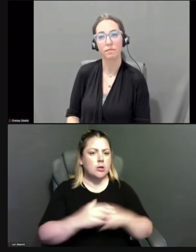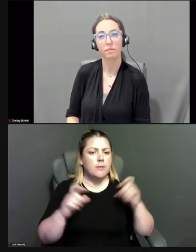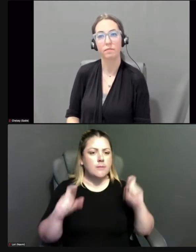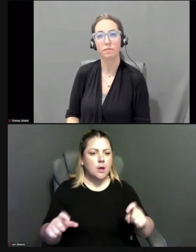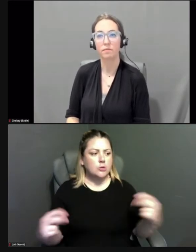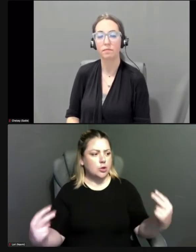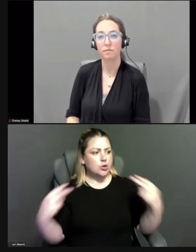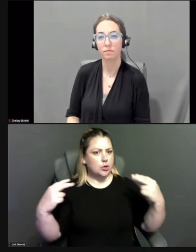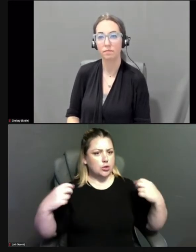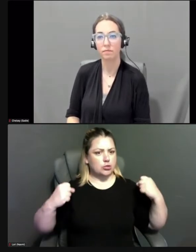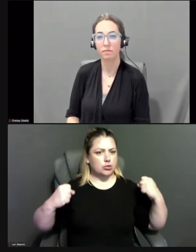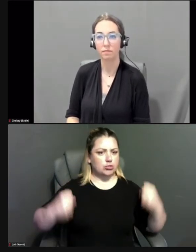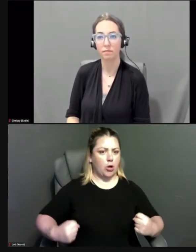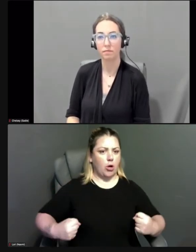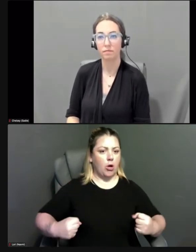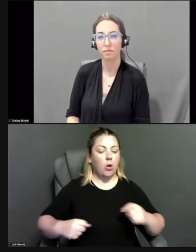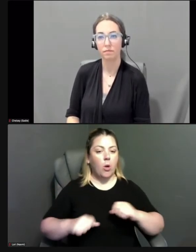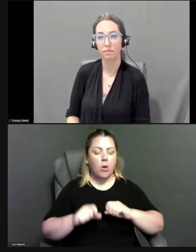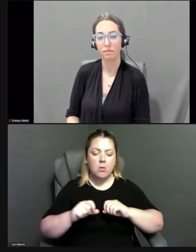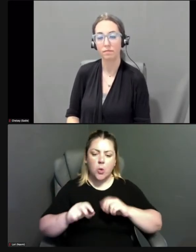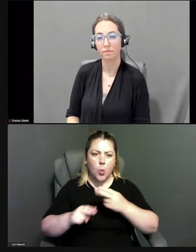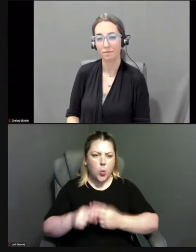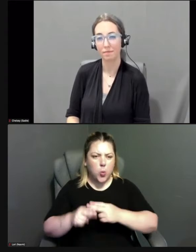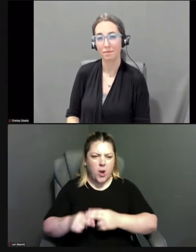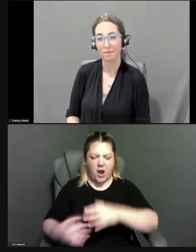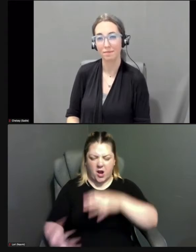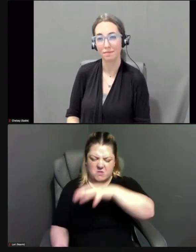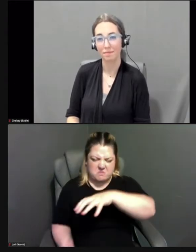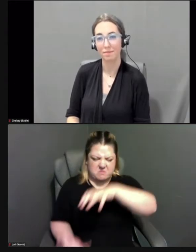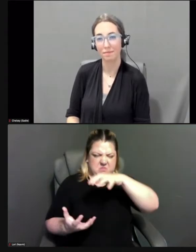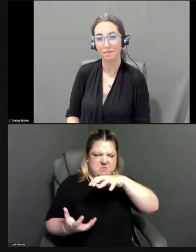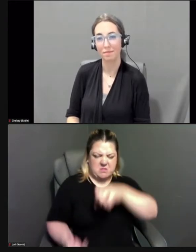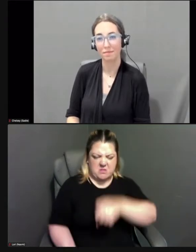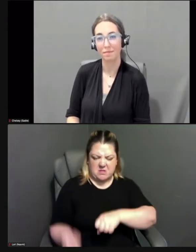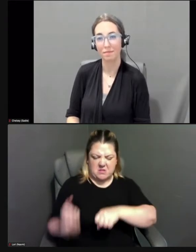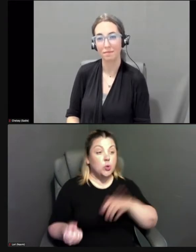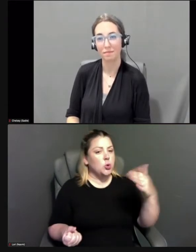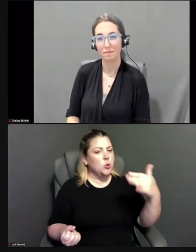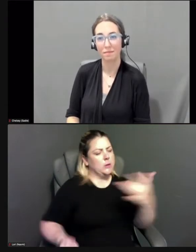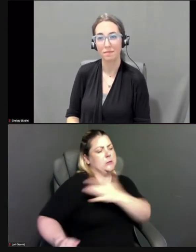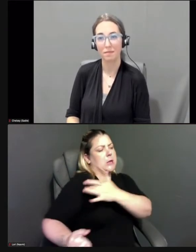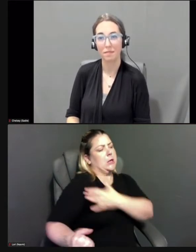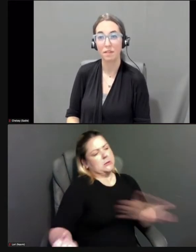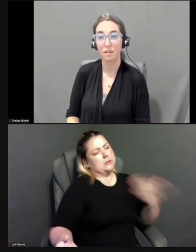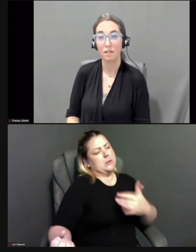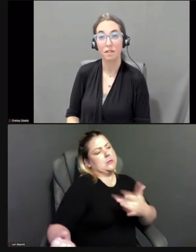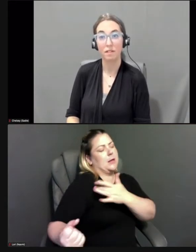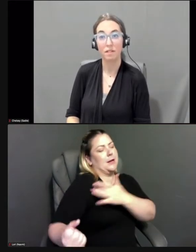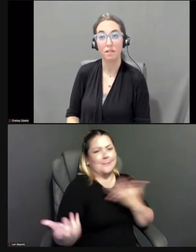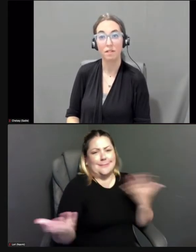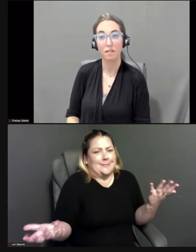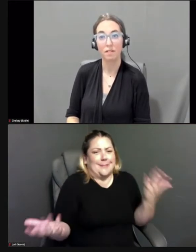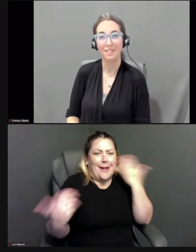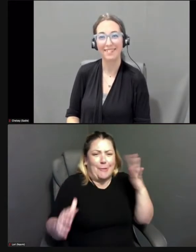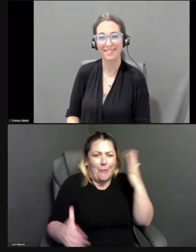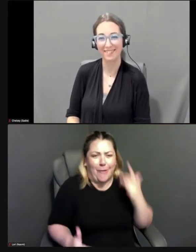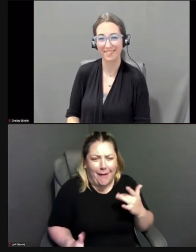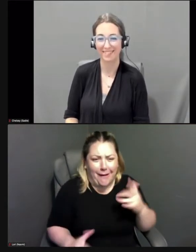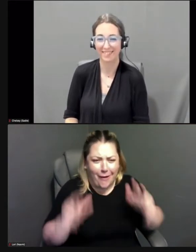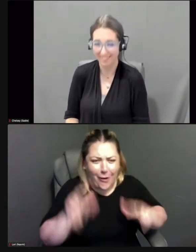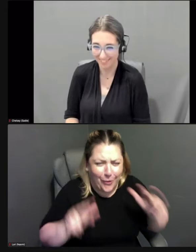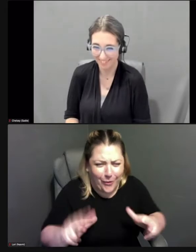much weight as possible, and like I had to make people feel my bicep for some reason. Like that wasn't awkward at